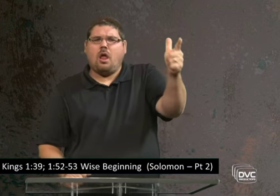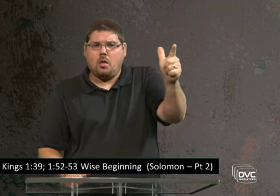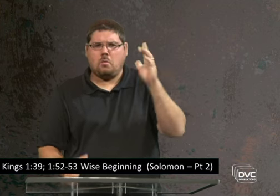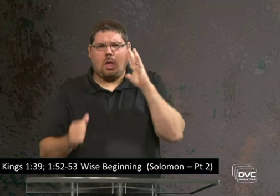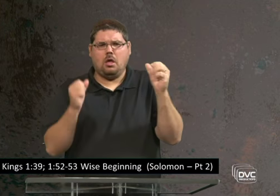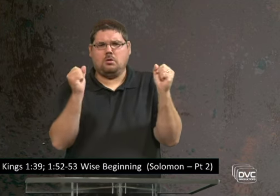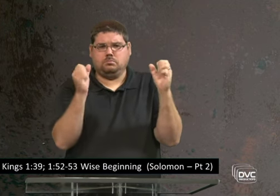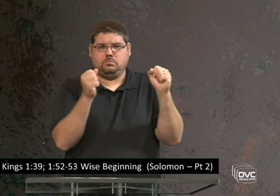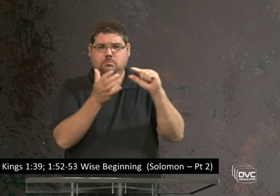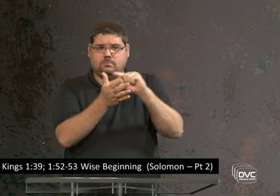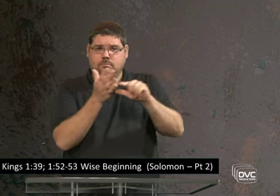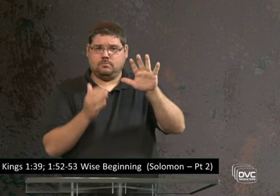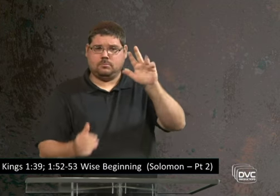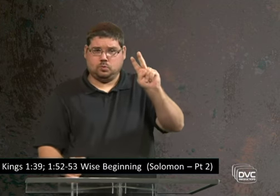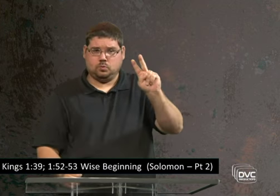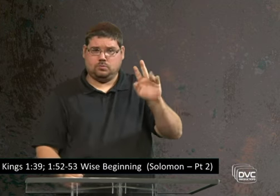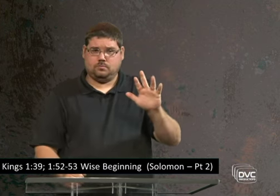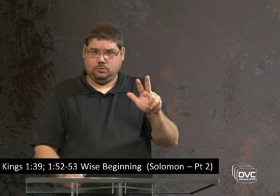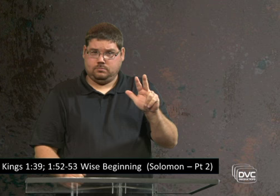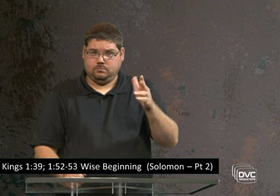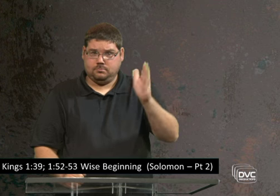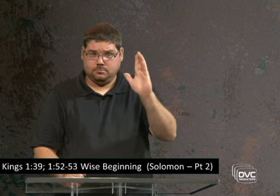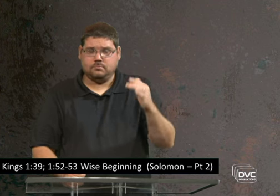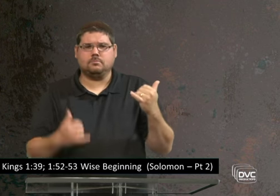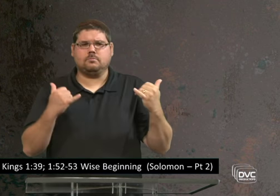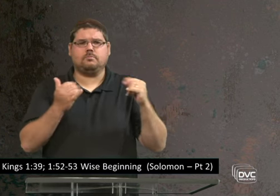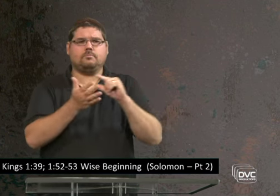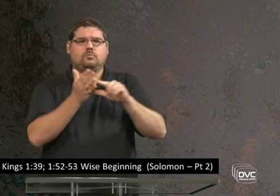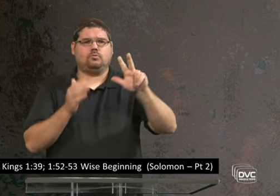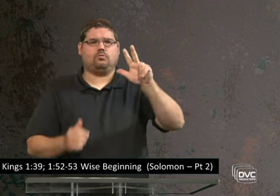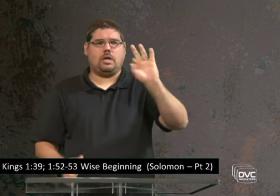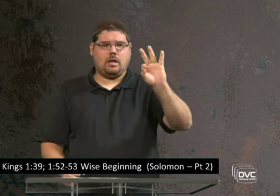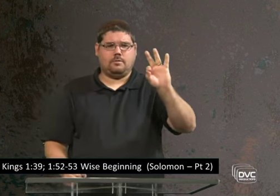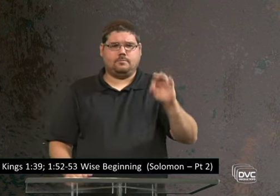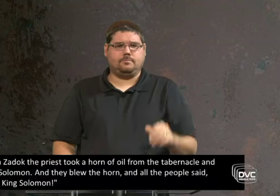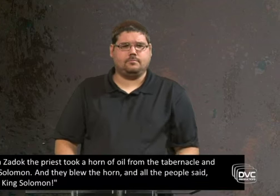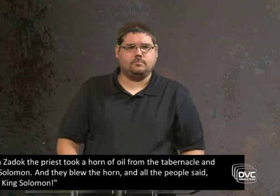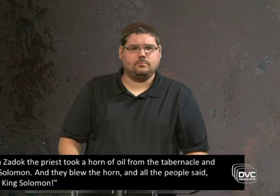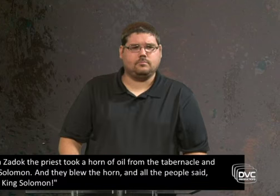verse 39. Later on, I'll include verses 52 and 53.